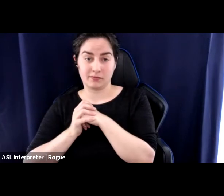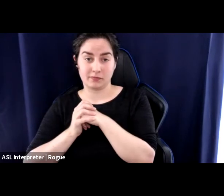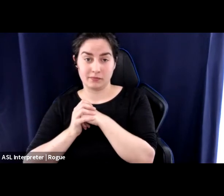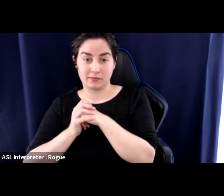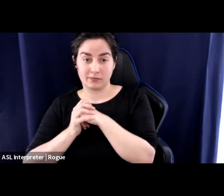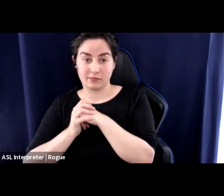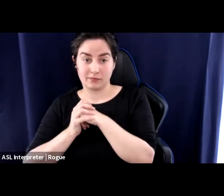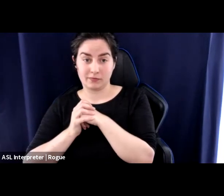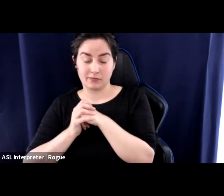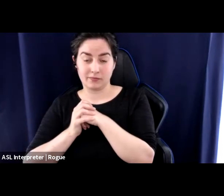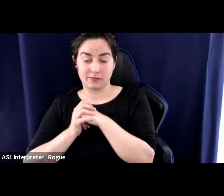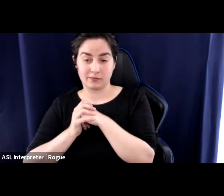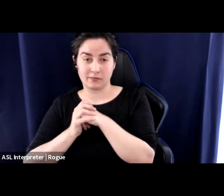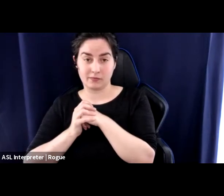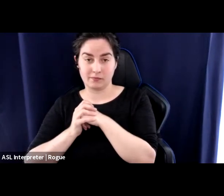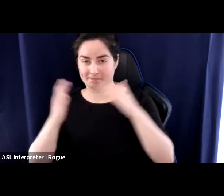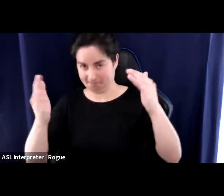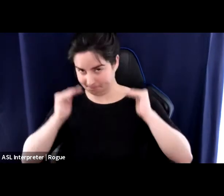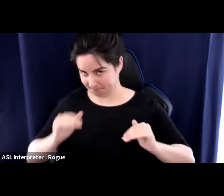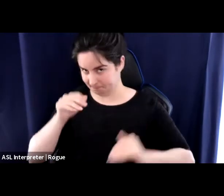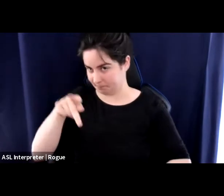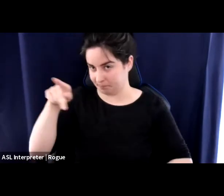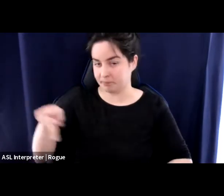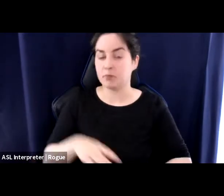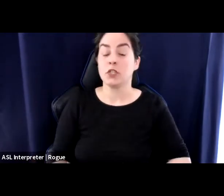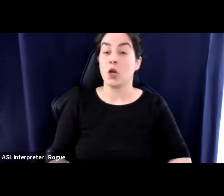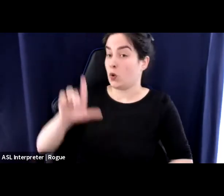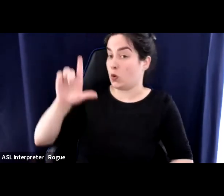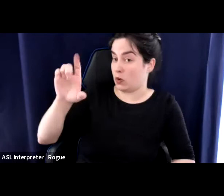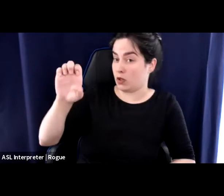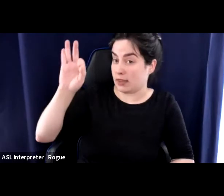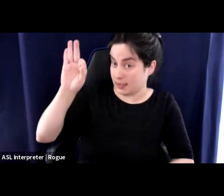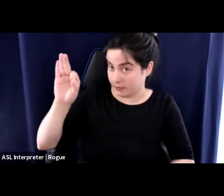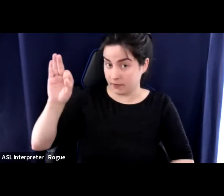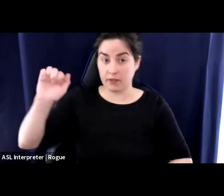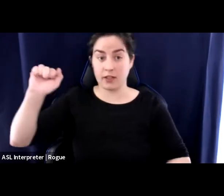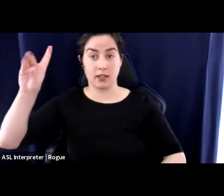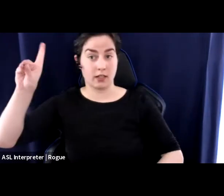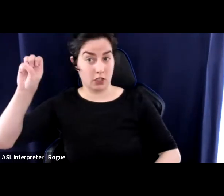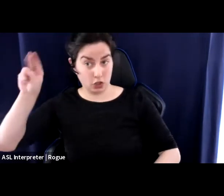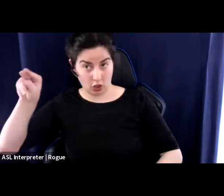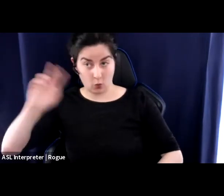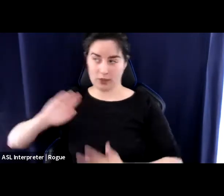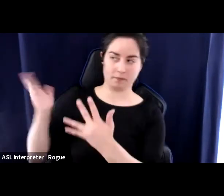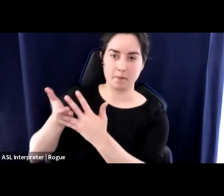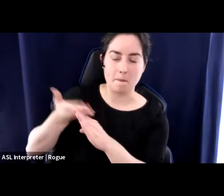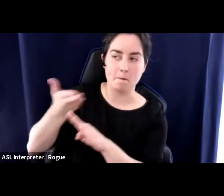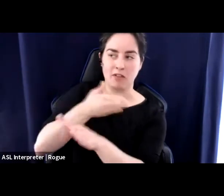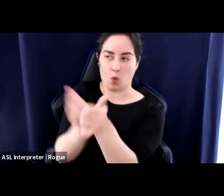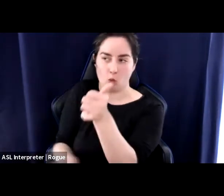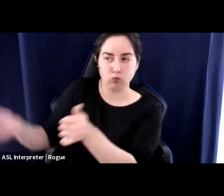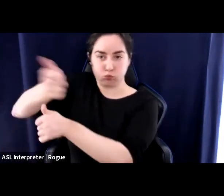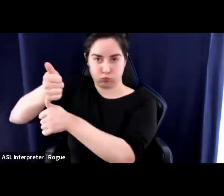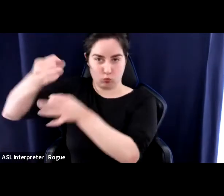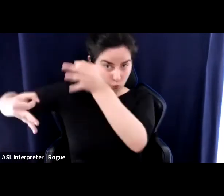slide. So Leaf and Dawn intervened before the Supreme Court to argue